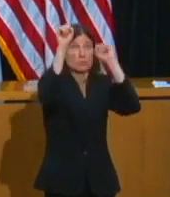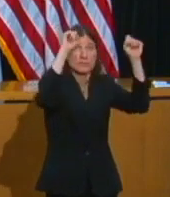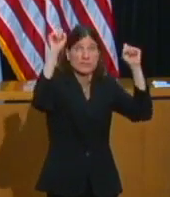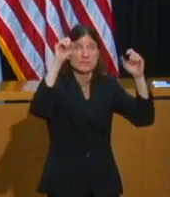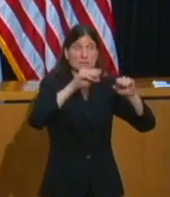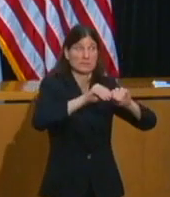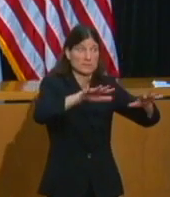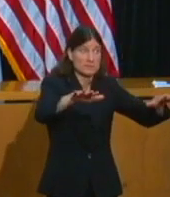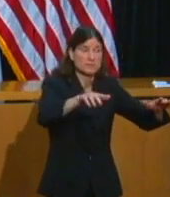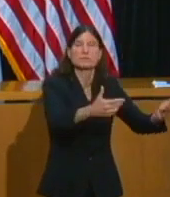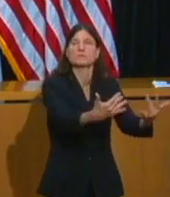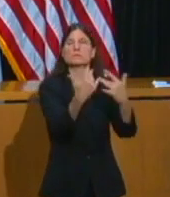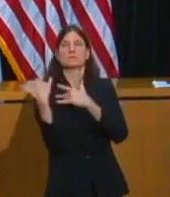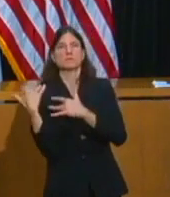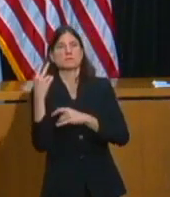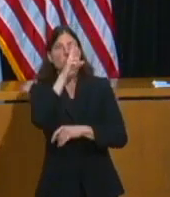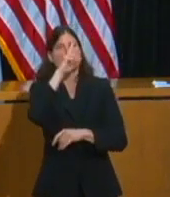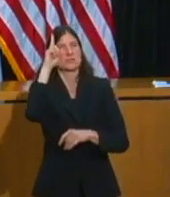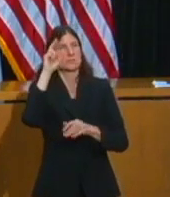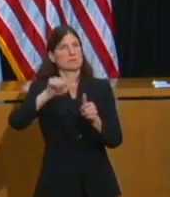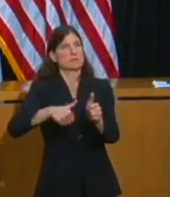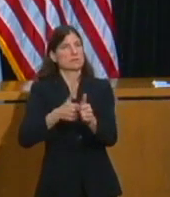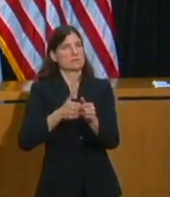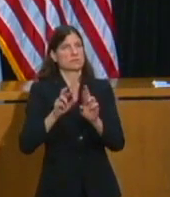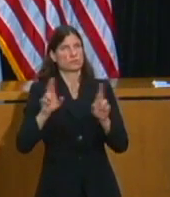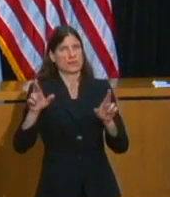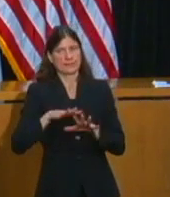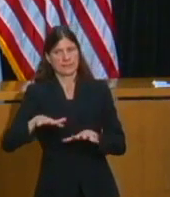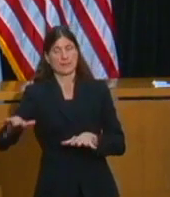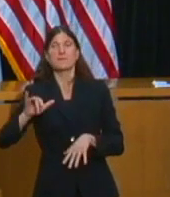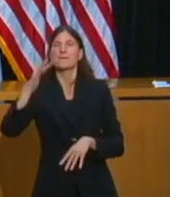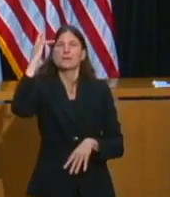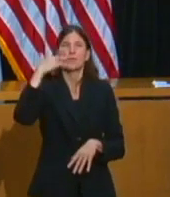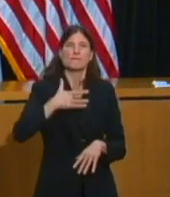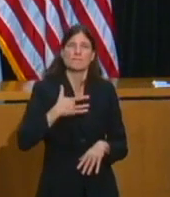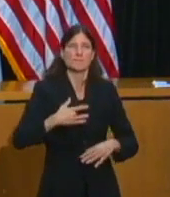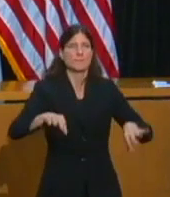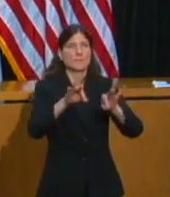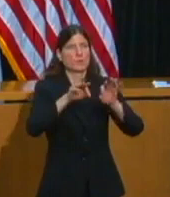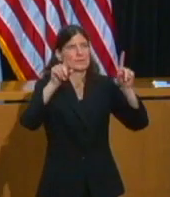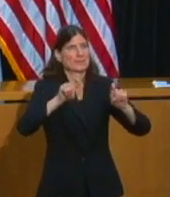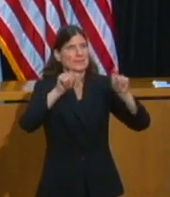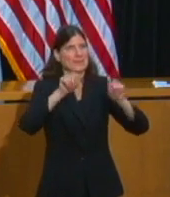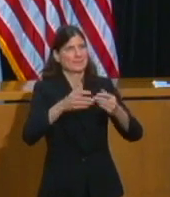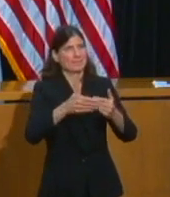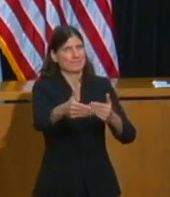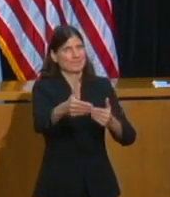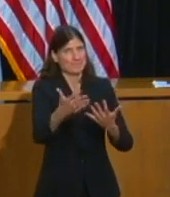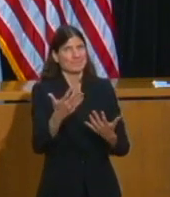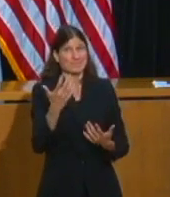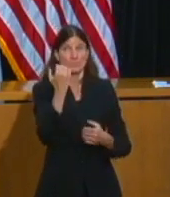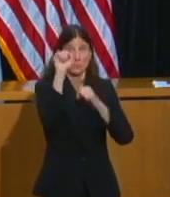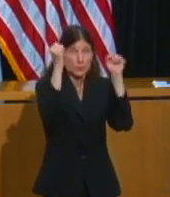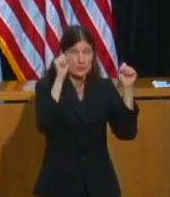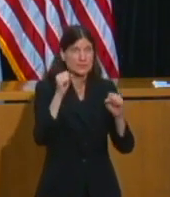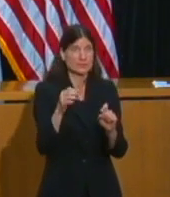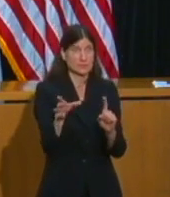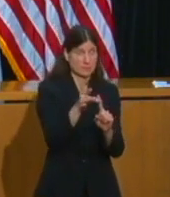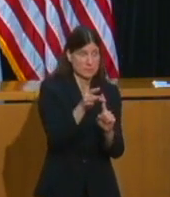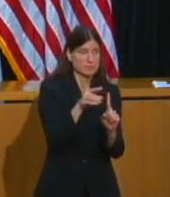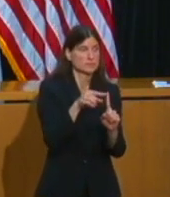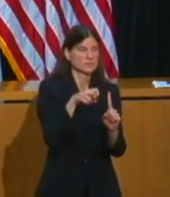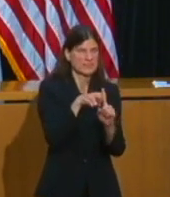positive test rates, getting to the point where I think our 7-day average at this point is way below 10%,